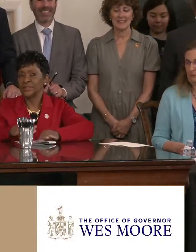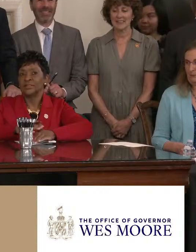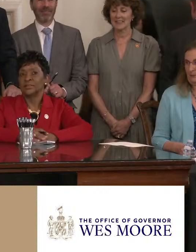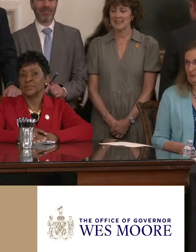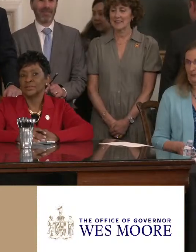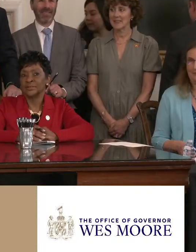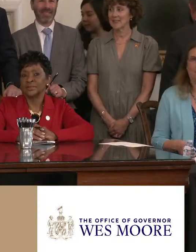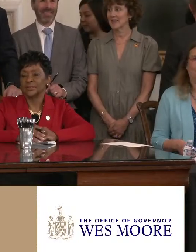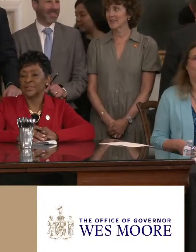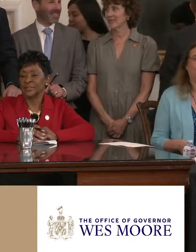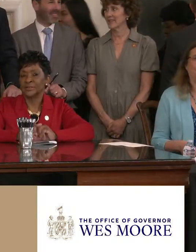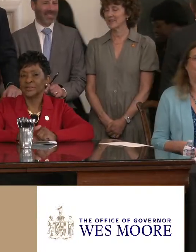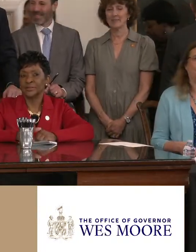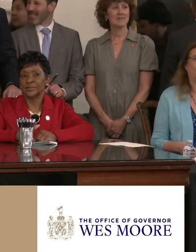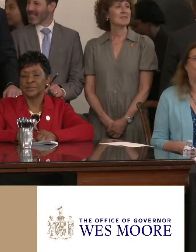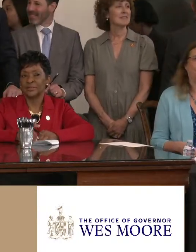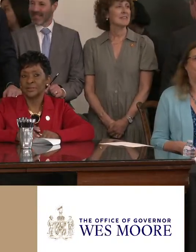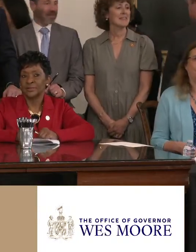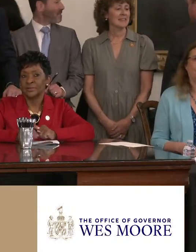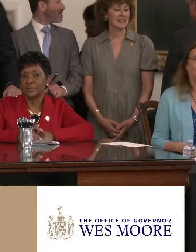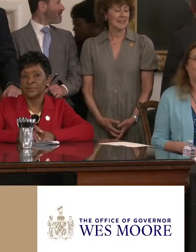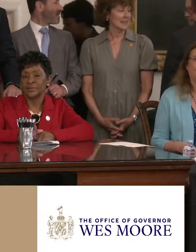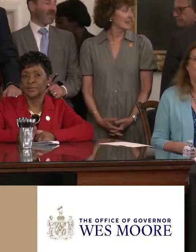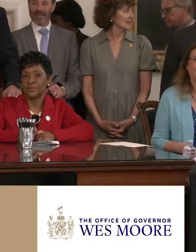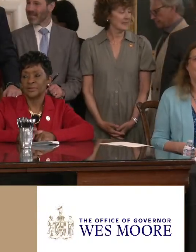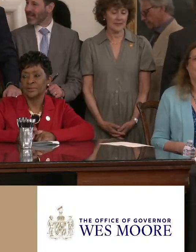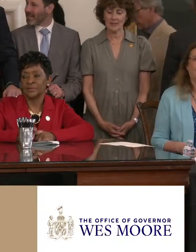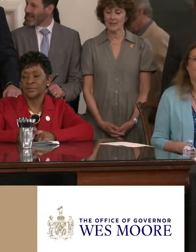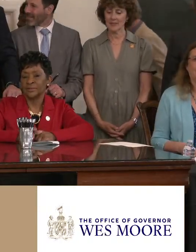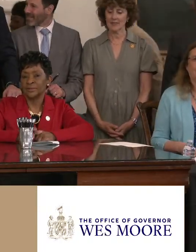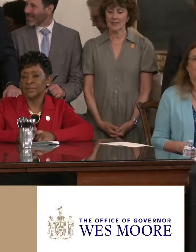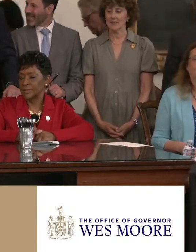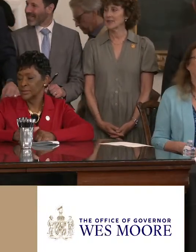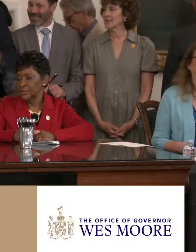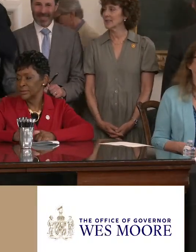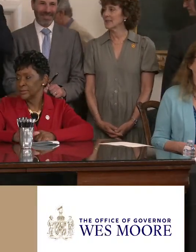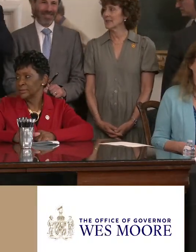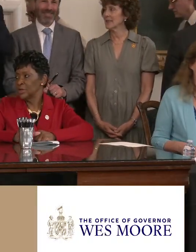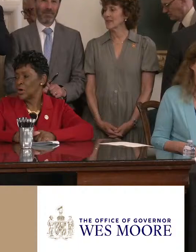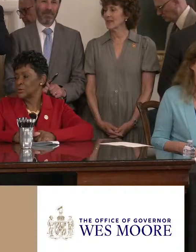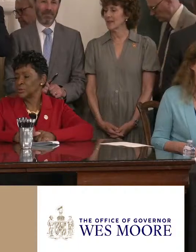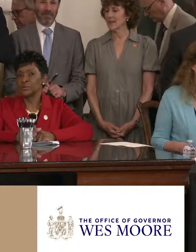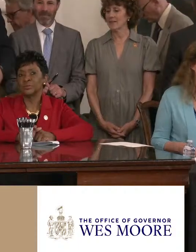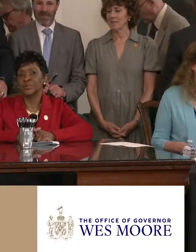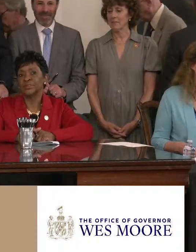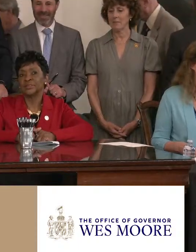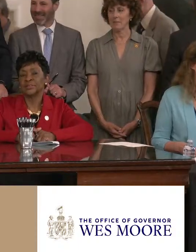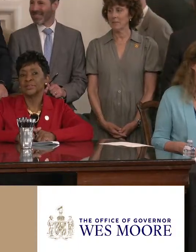Get all this room over here. Keep coming, folks. Keep coming.